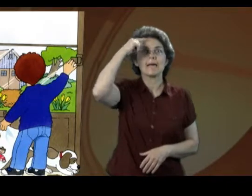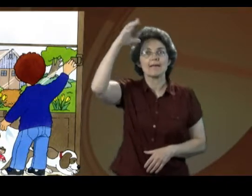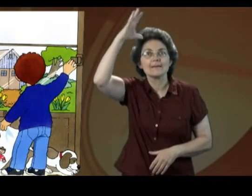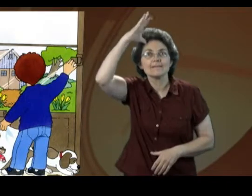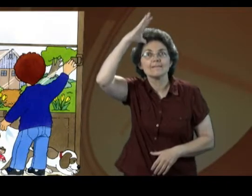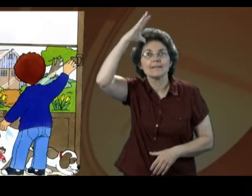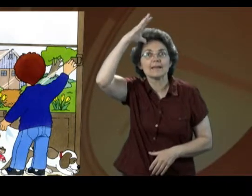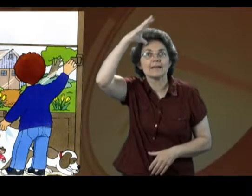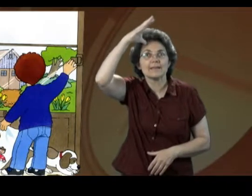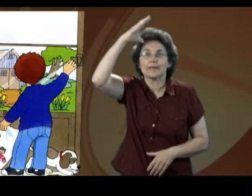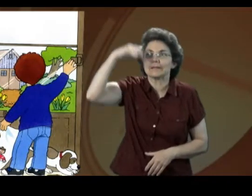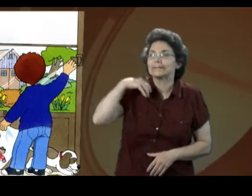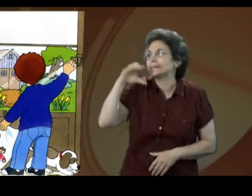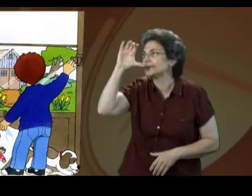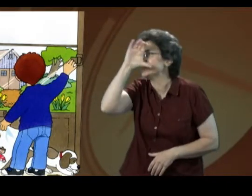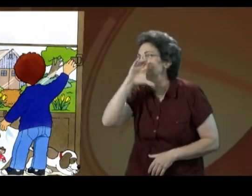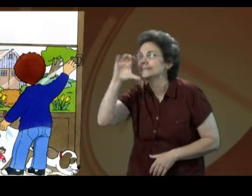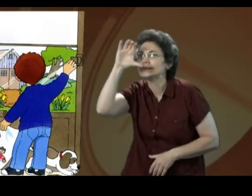So he went to find his dad.